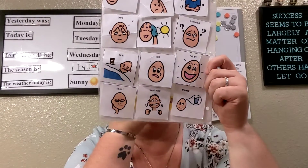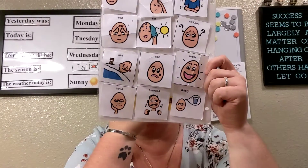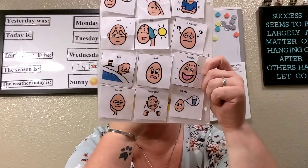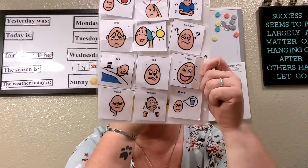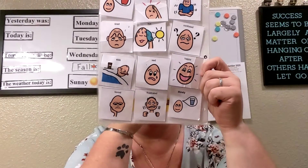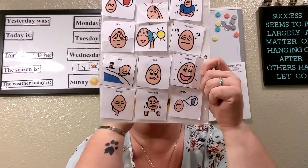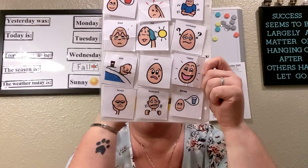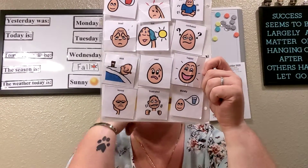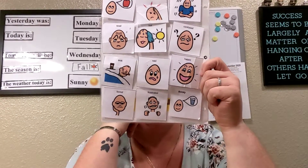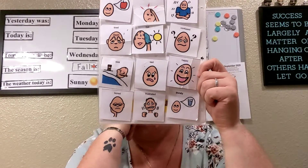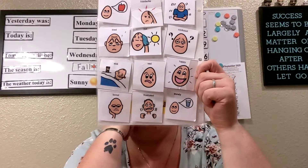as well.